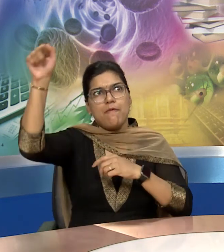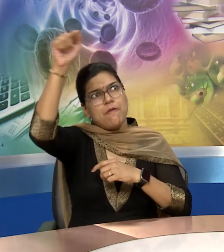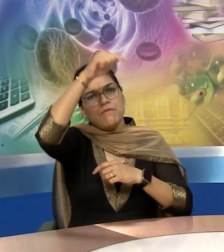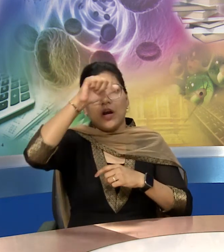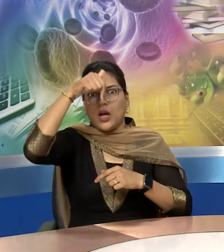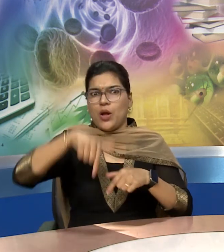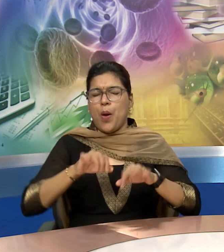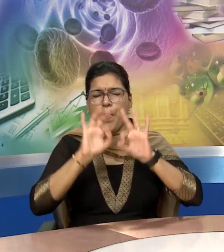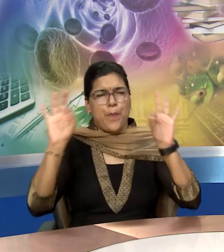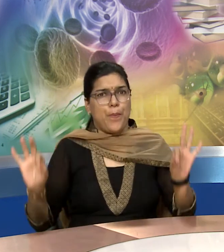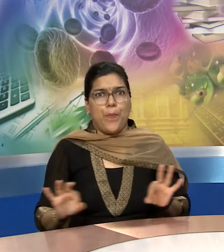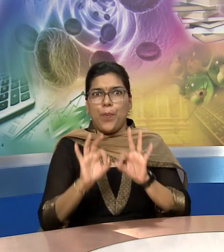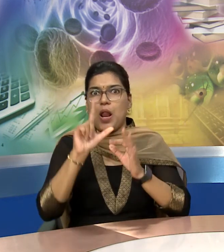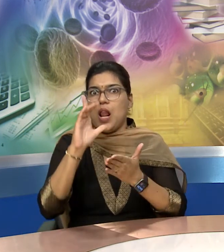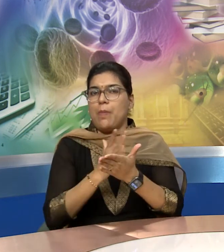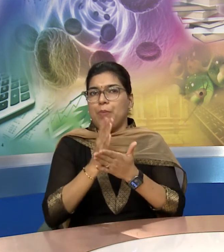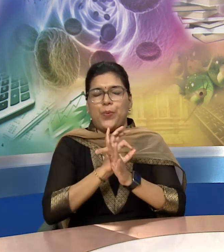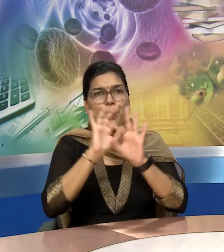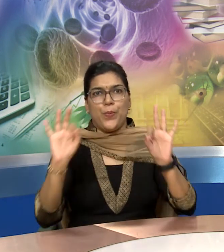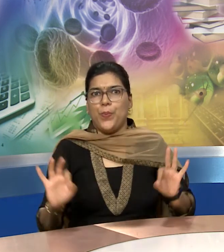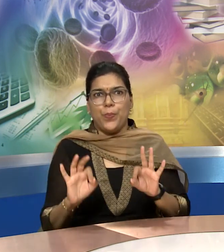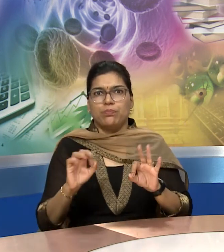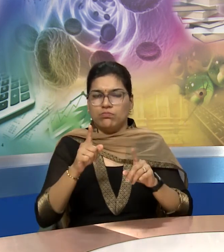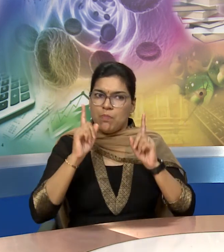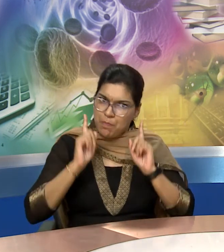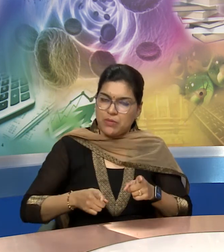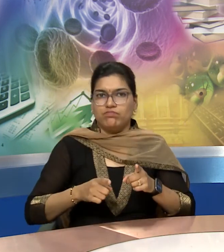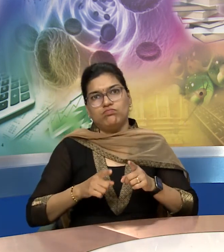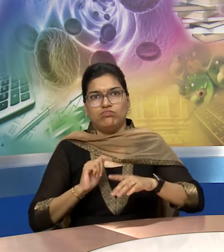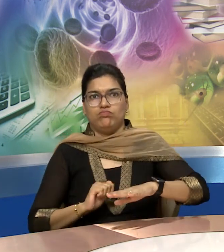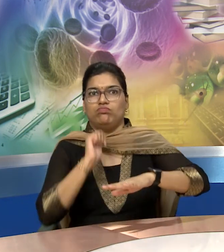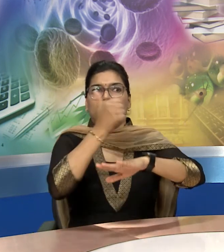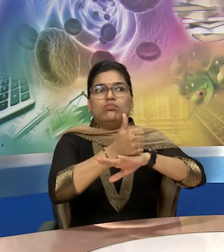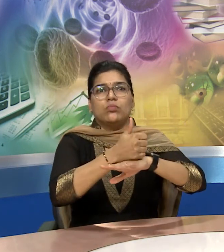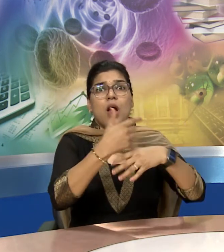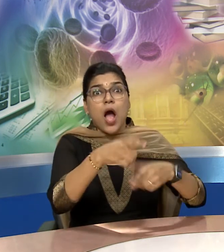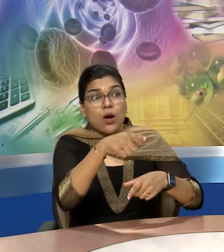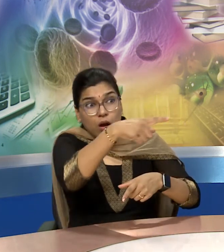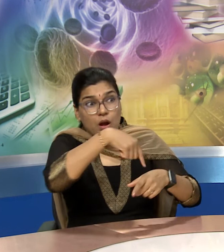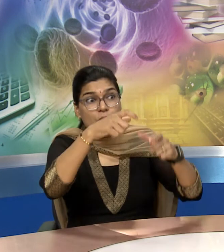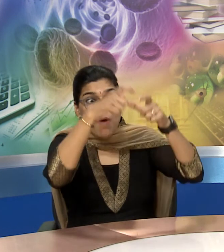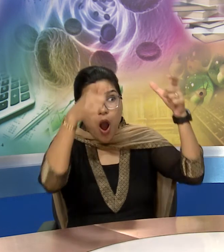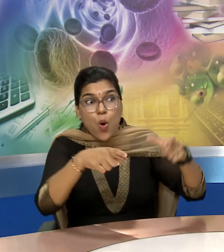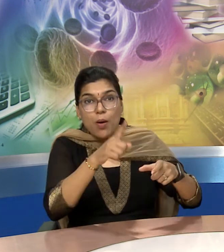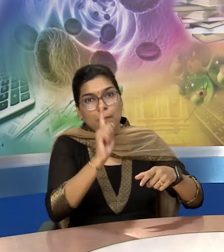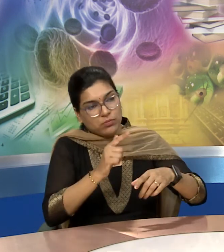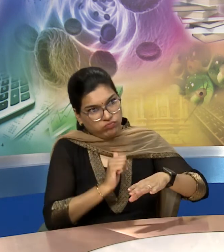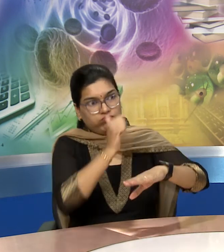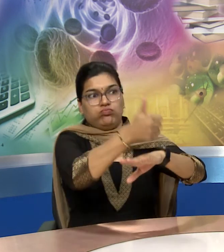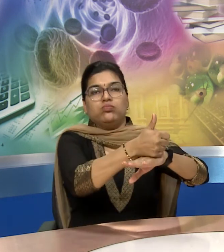He describes the library as a public institution or an